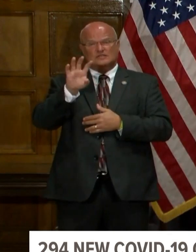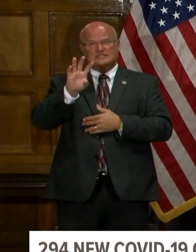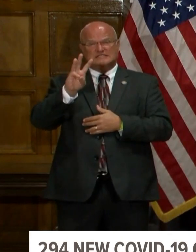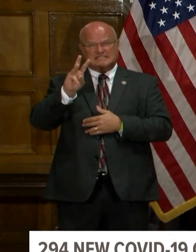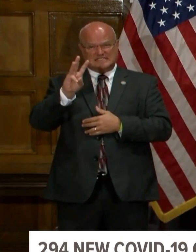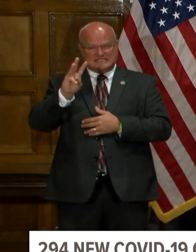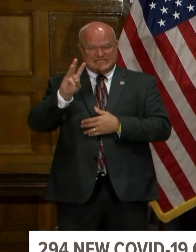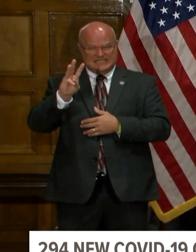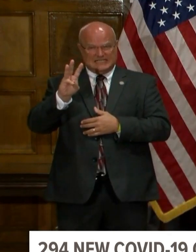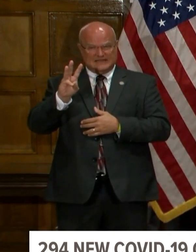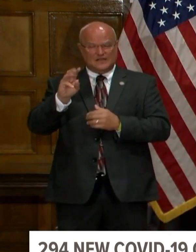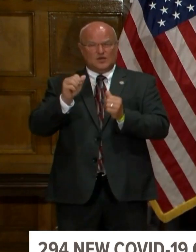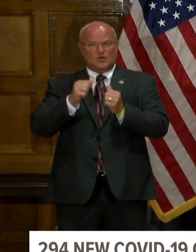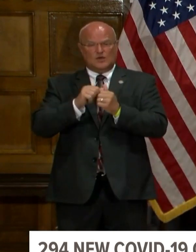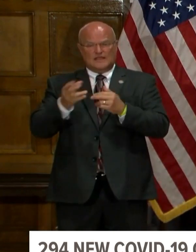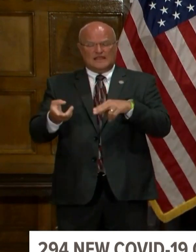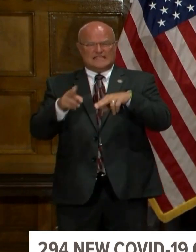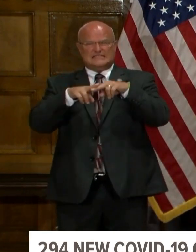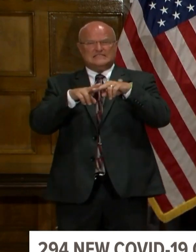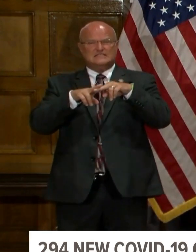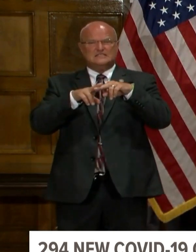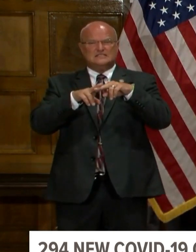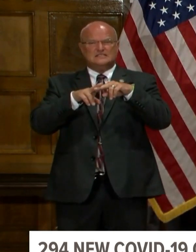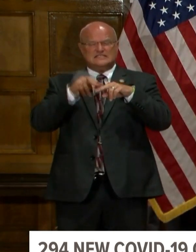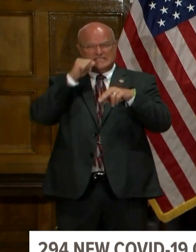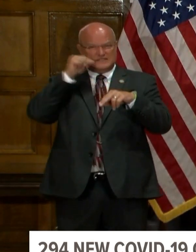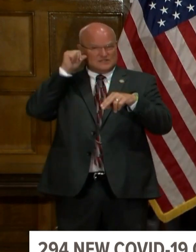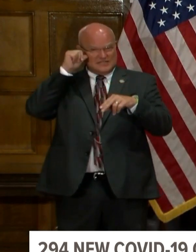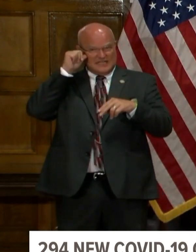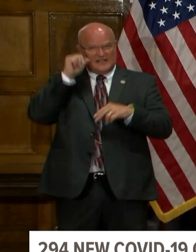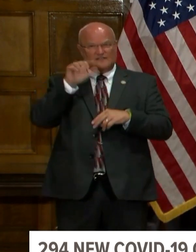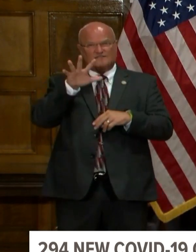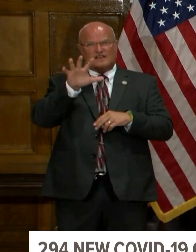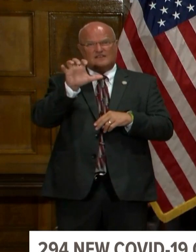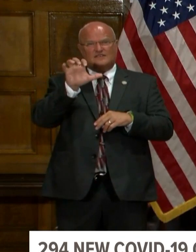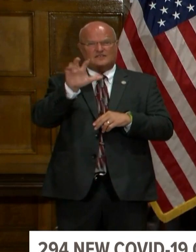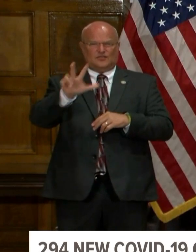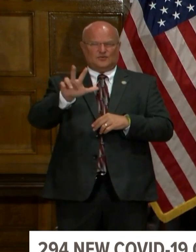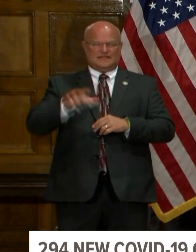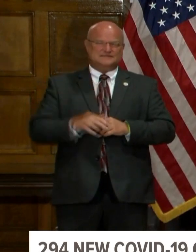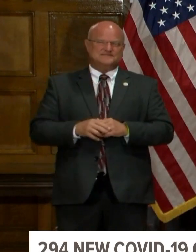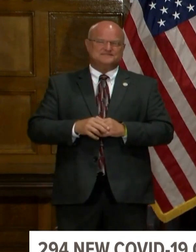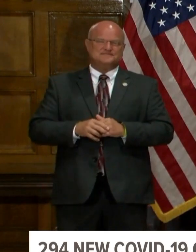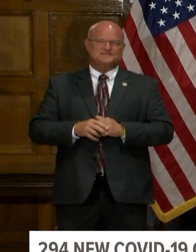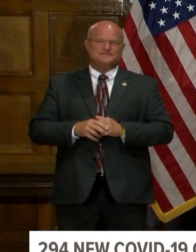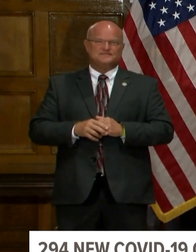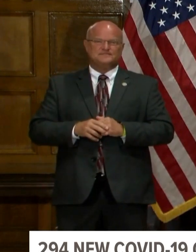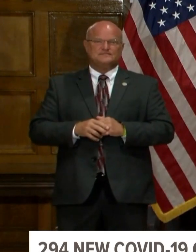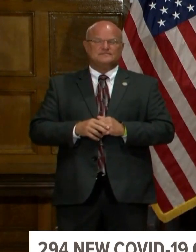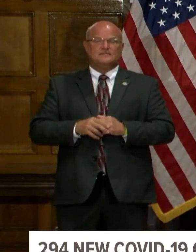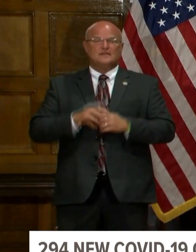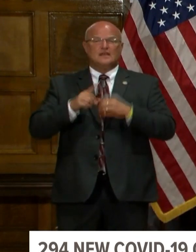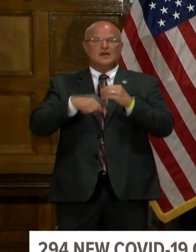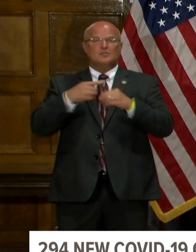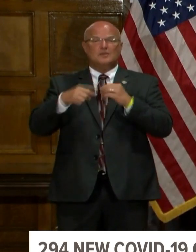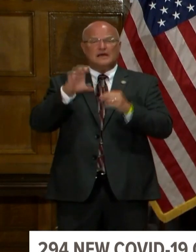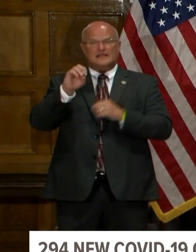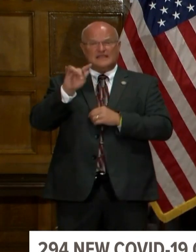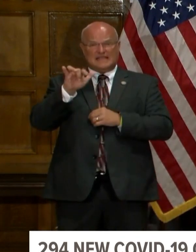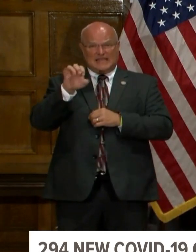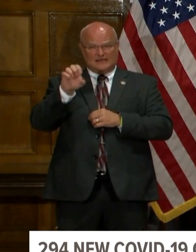59,260 individuals, with an addition yesterday of 503. Regarding the